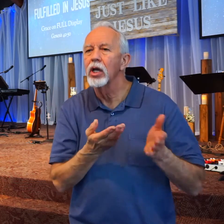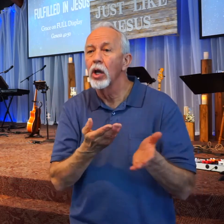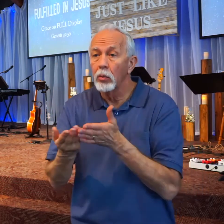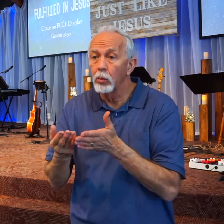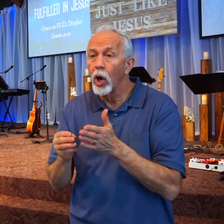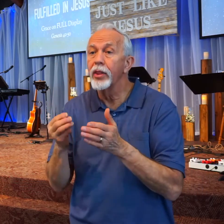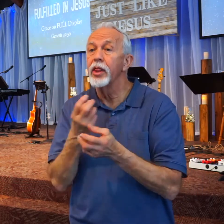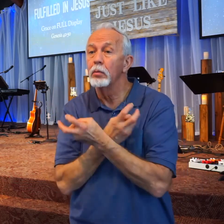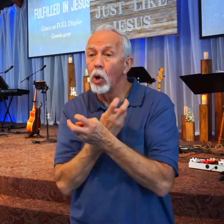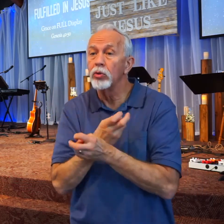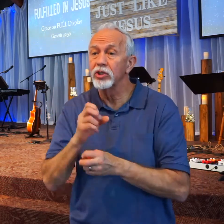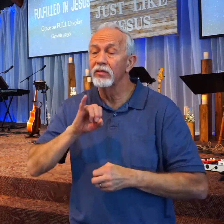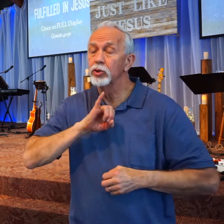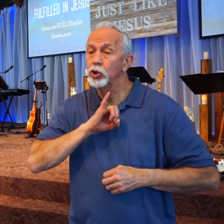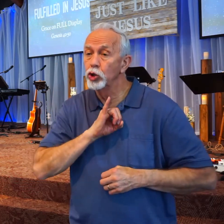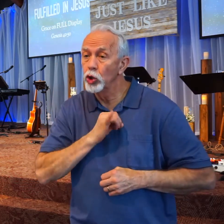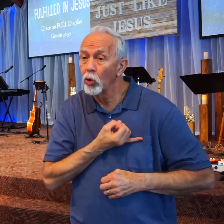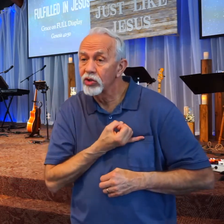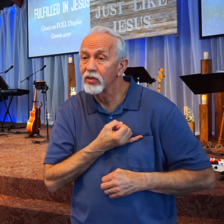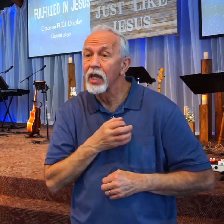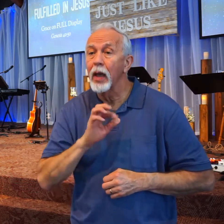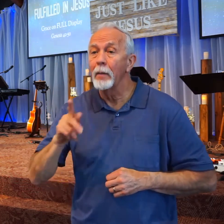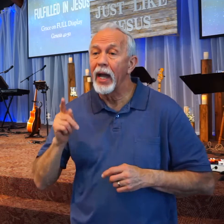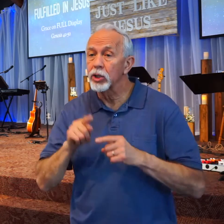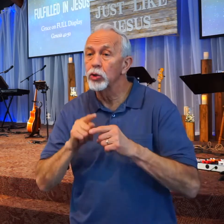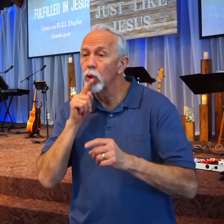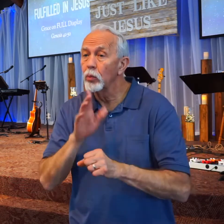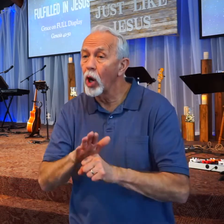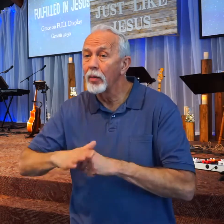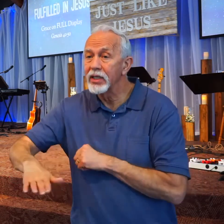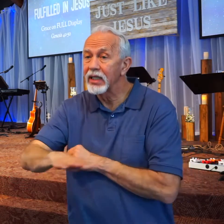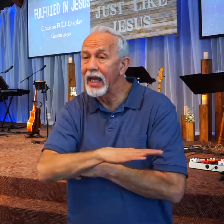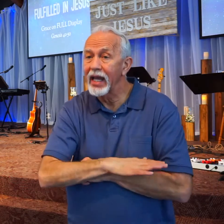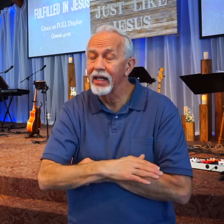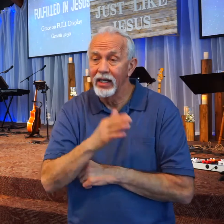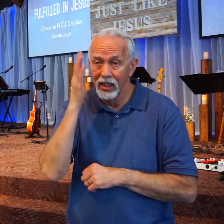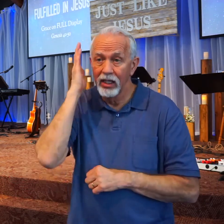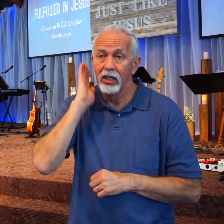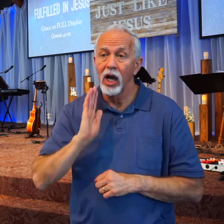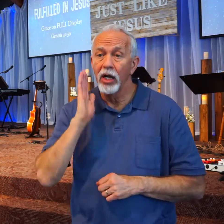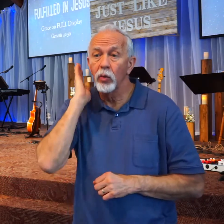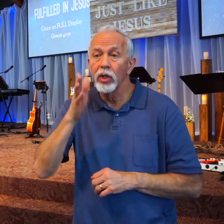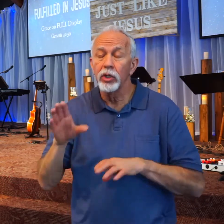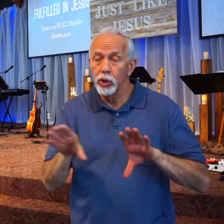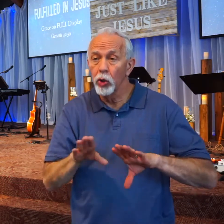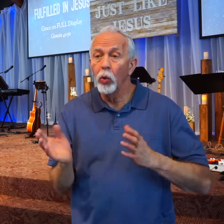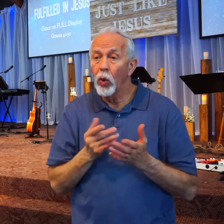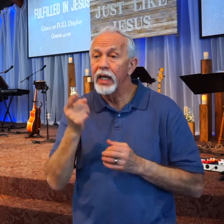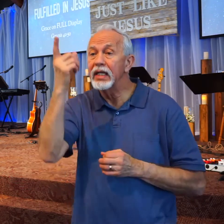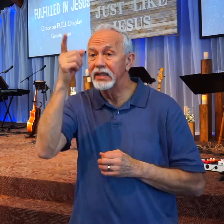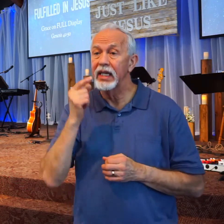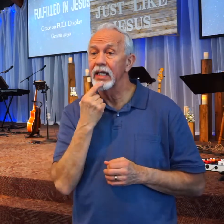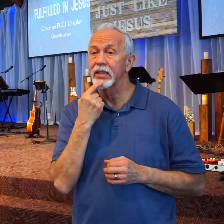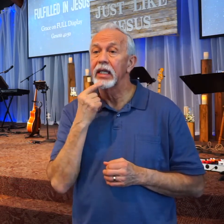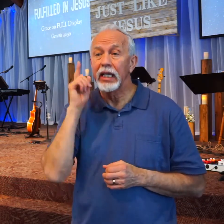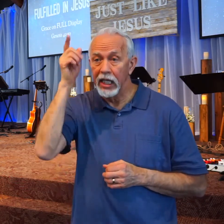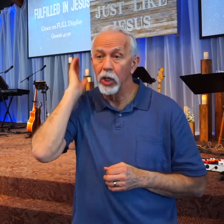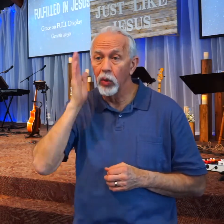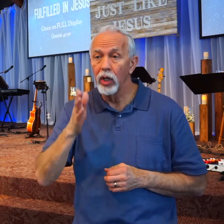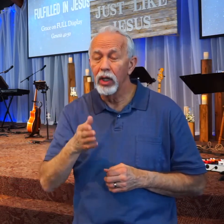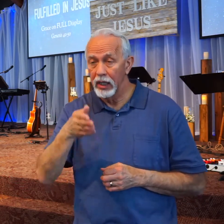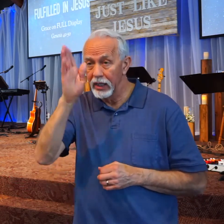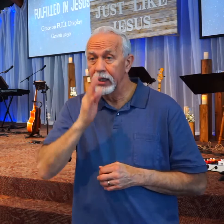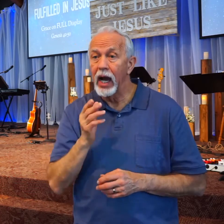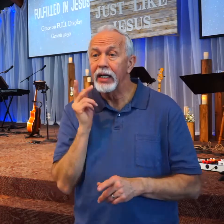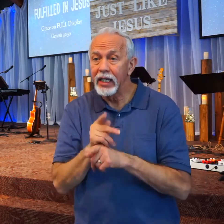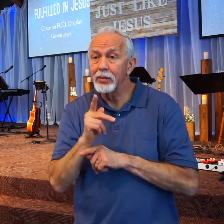him. Promise kept. God's going to do what he says he's going to do. God keeps his